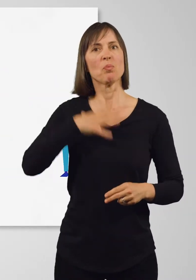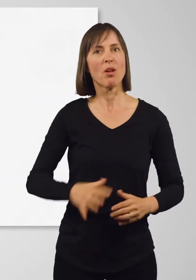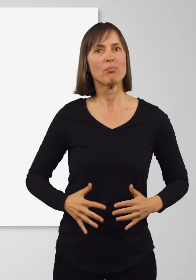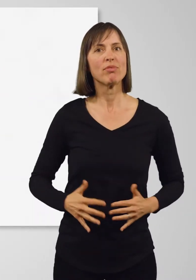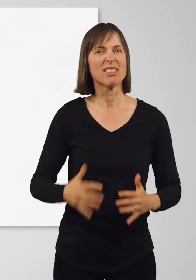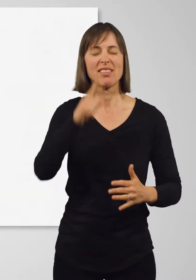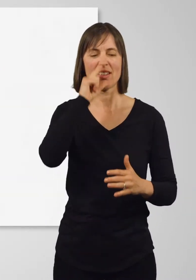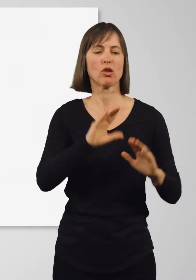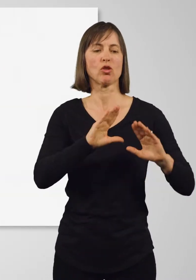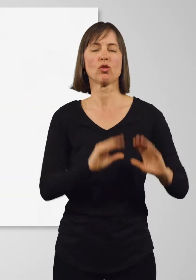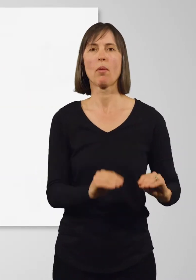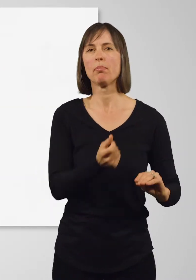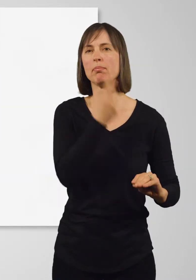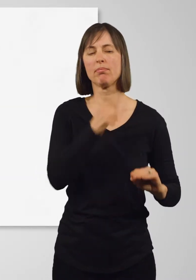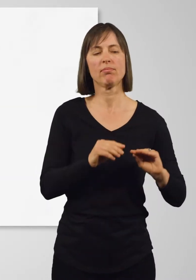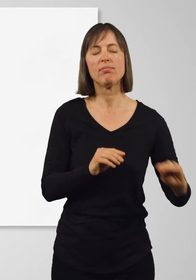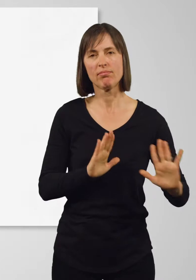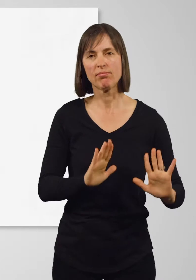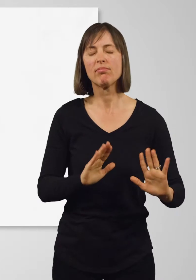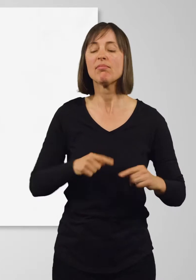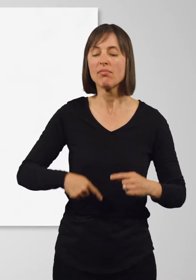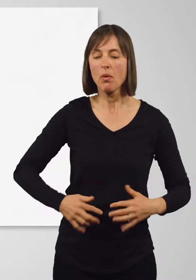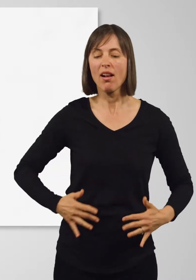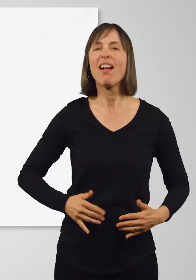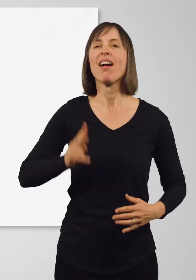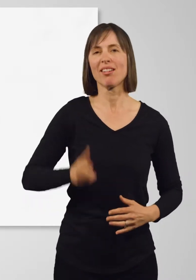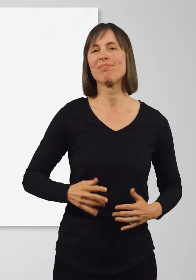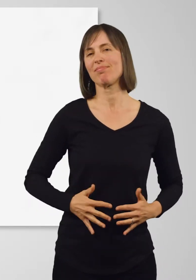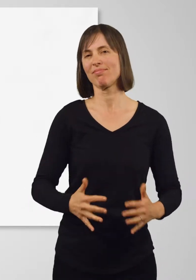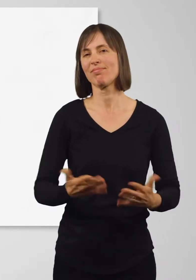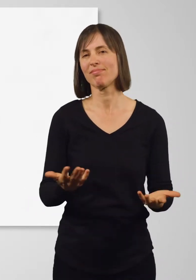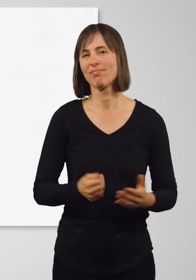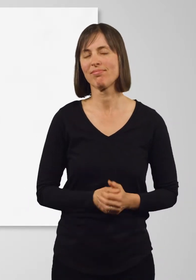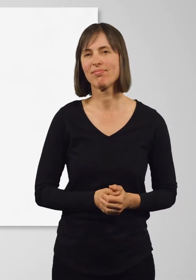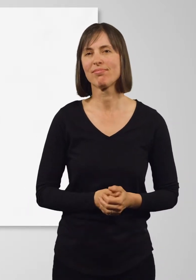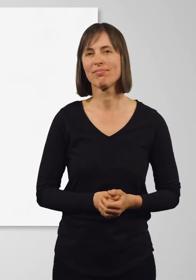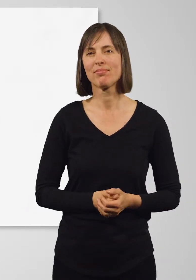Your fertility will quickly return when you stop taking the pills.